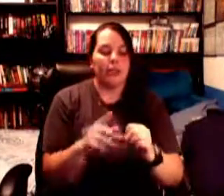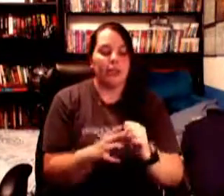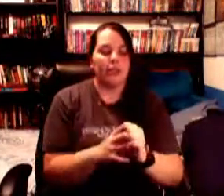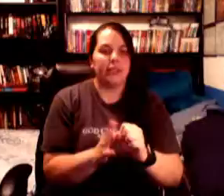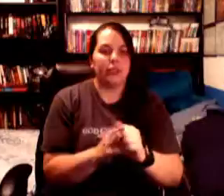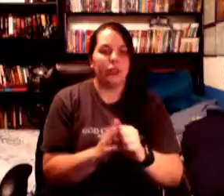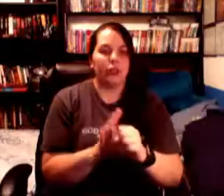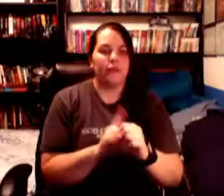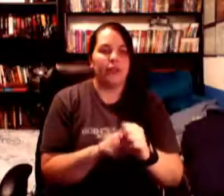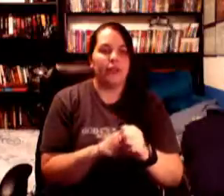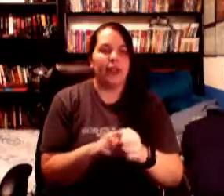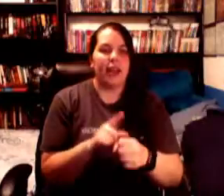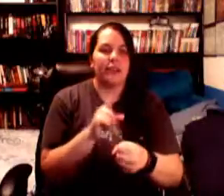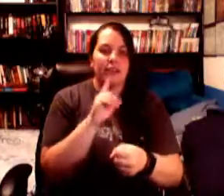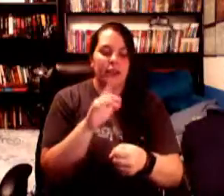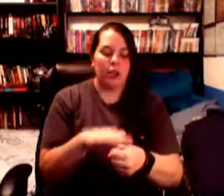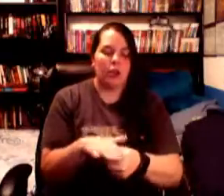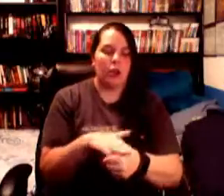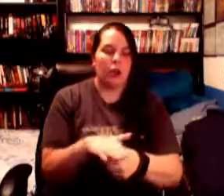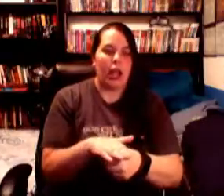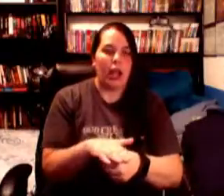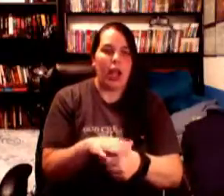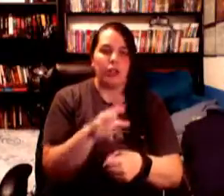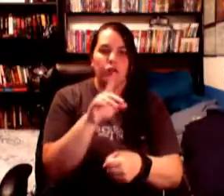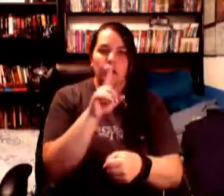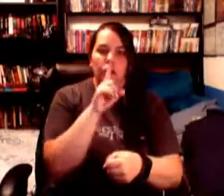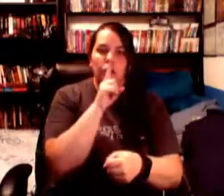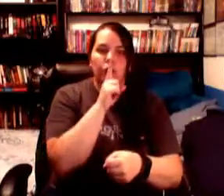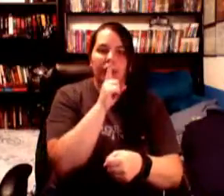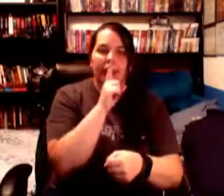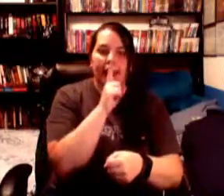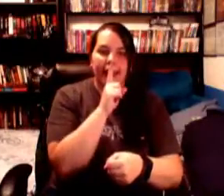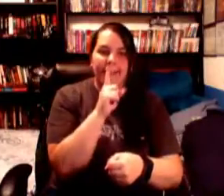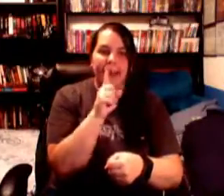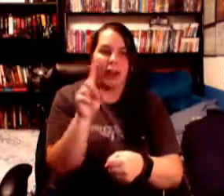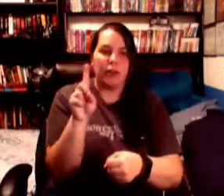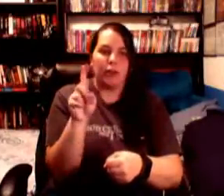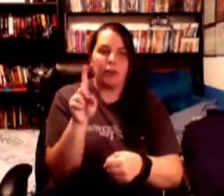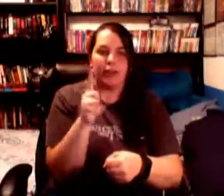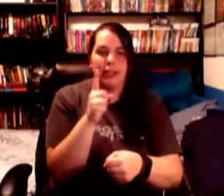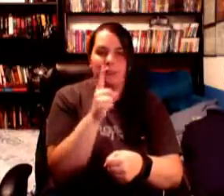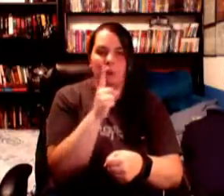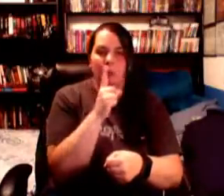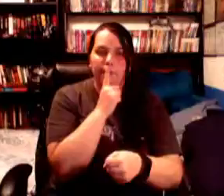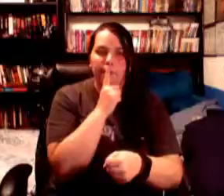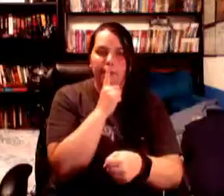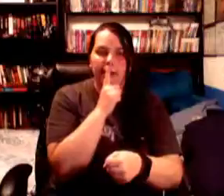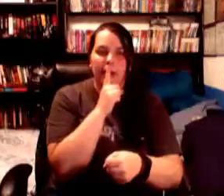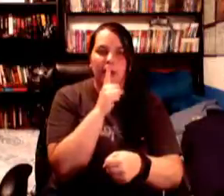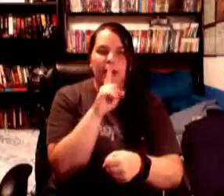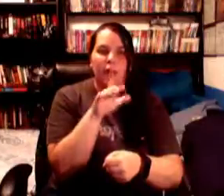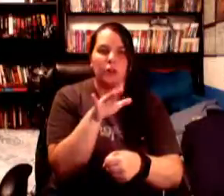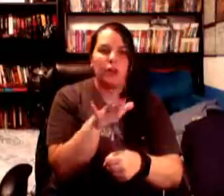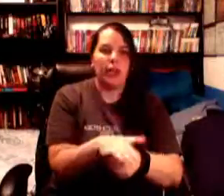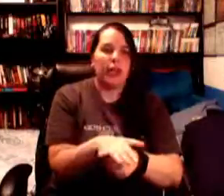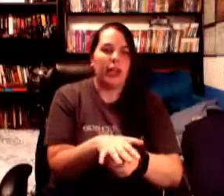Promise is that your left hand is an S and your right hand is index finger 1, and it comes down and